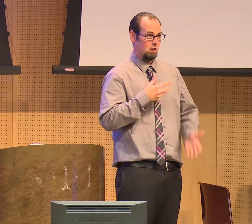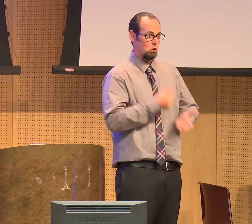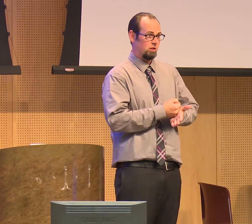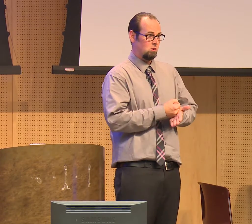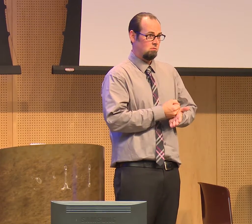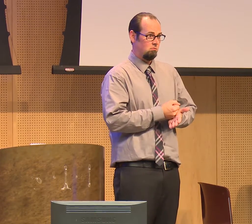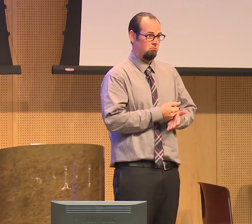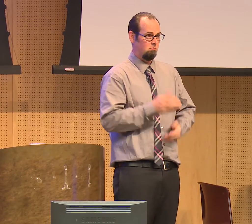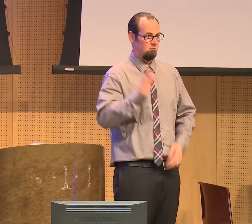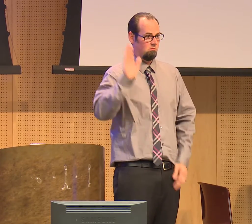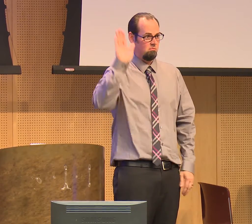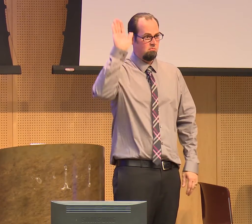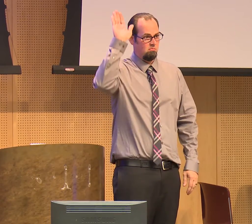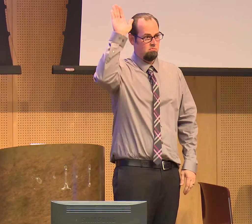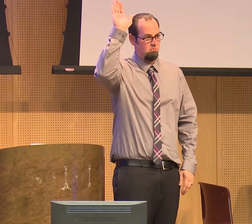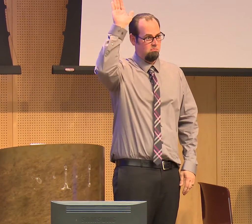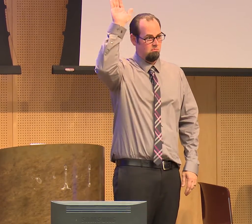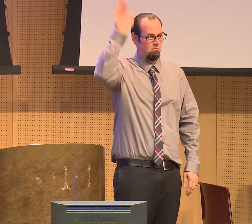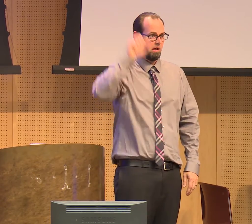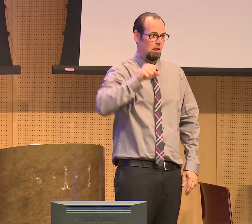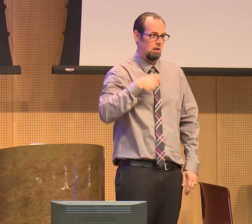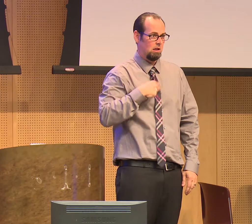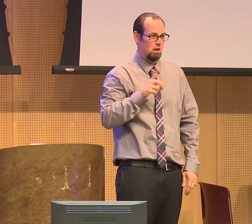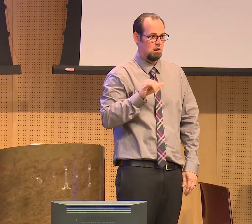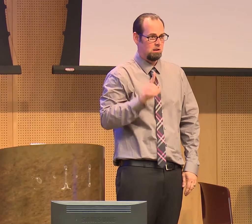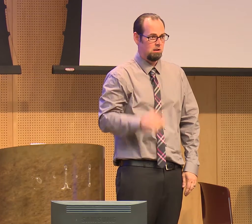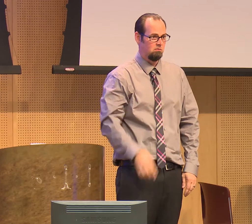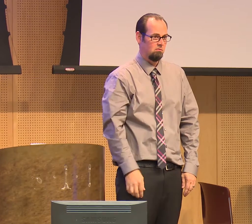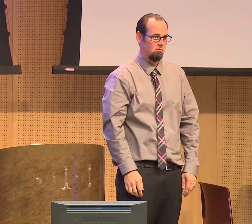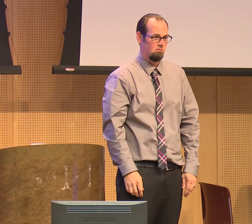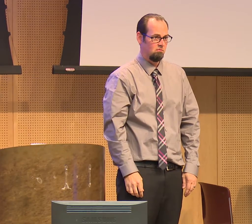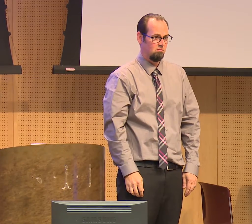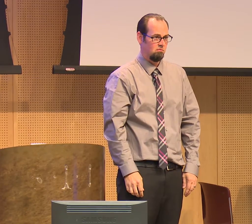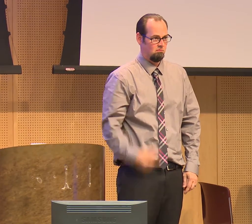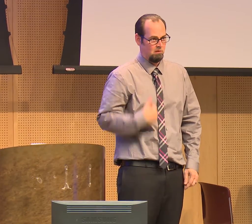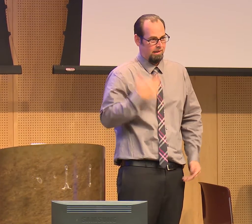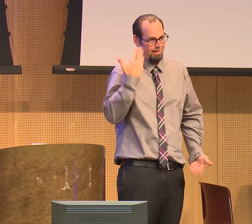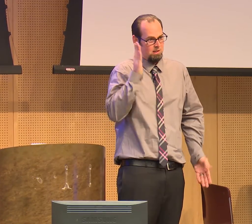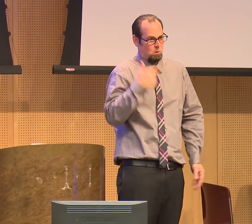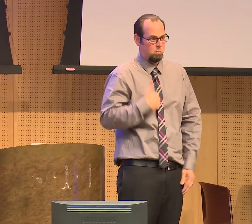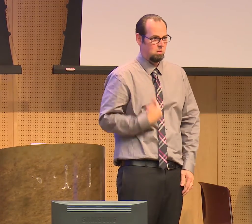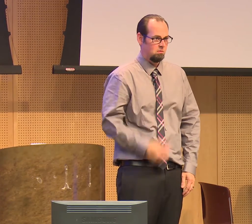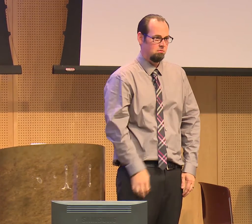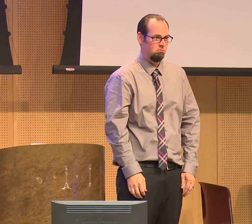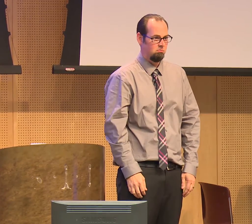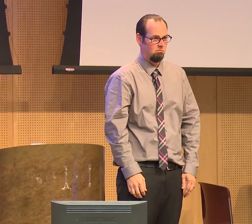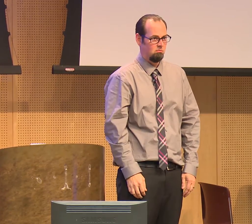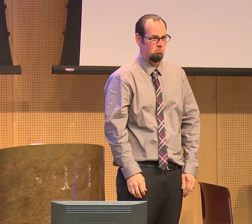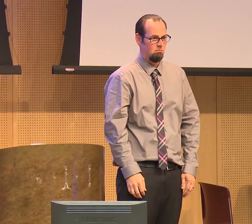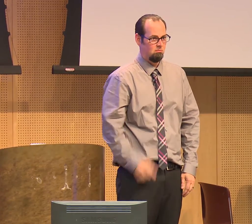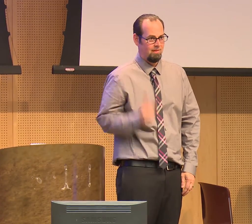I did it. I don't know how, but I did